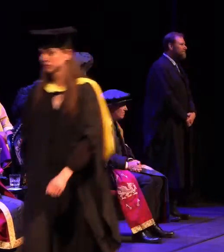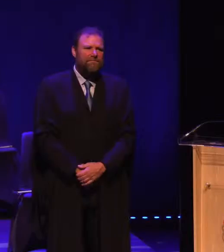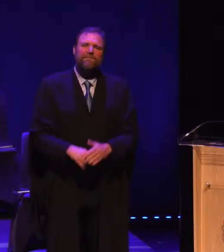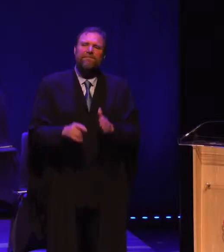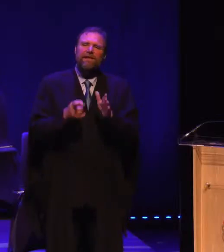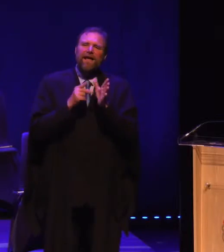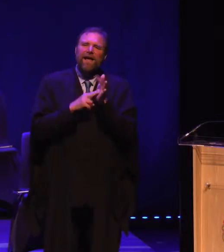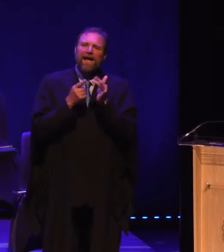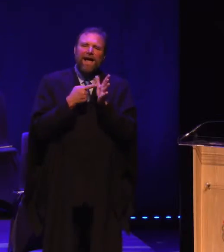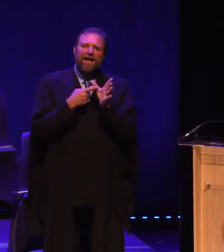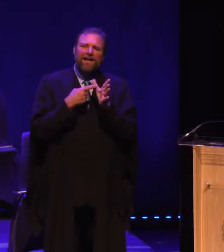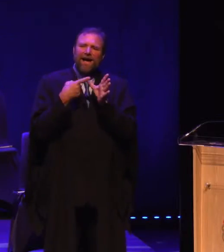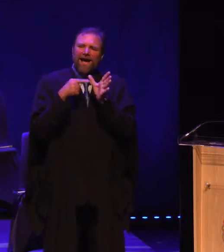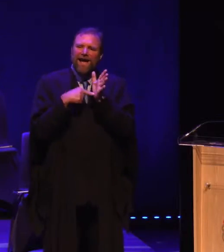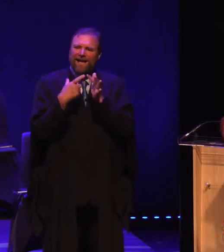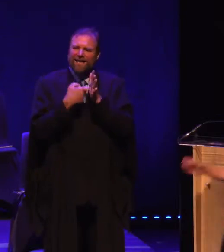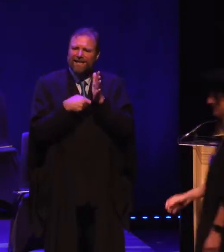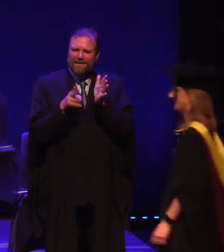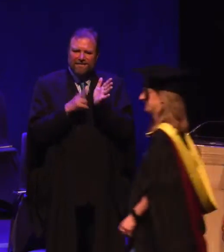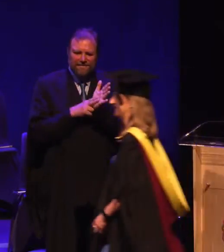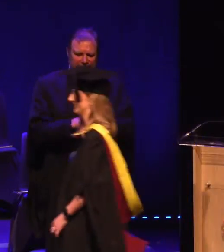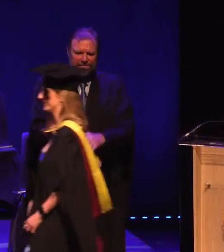Anya Atkin.